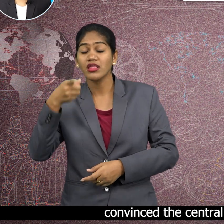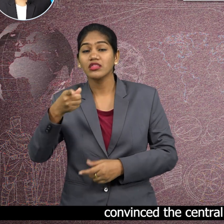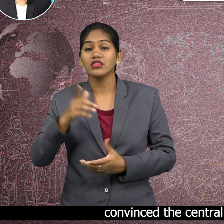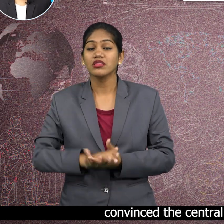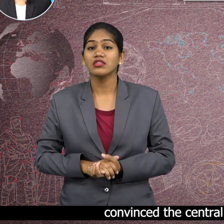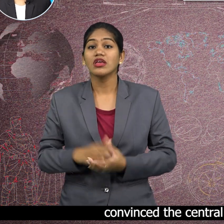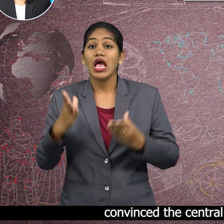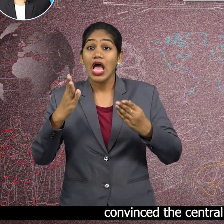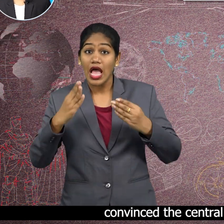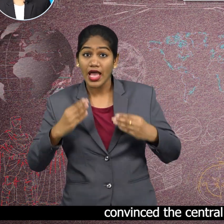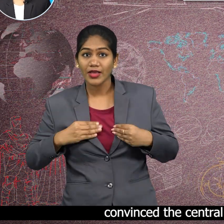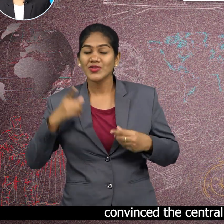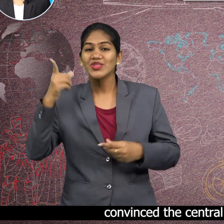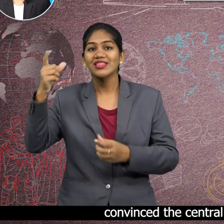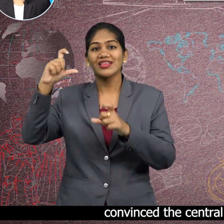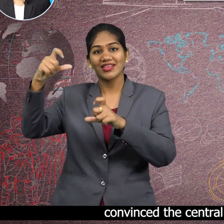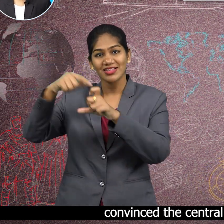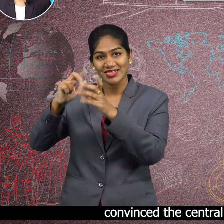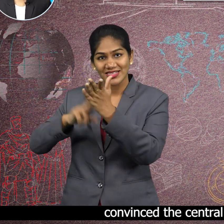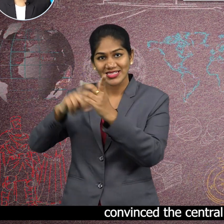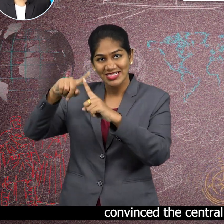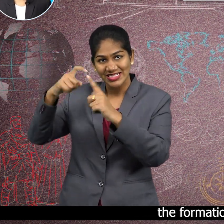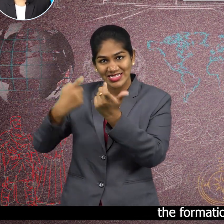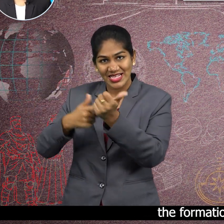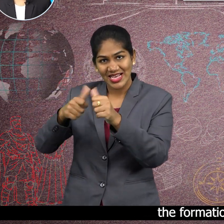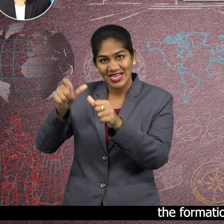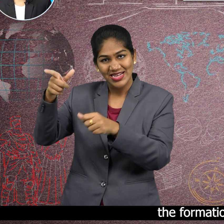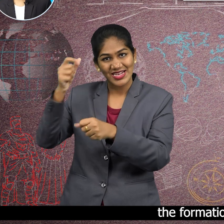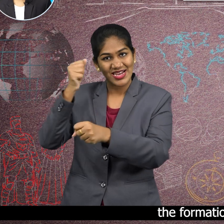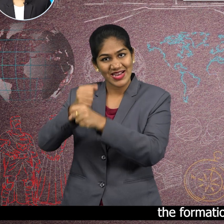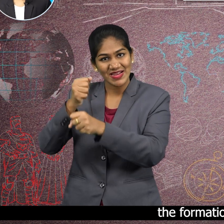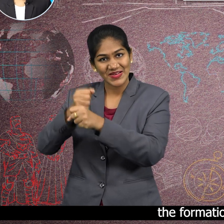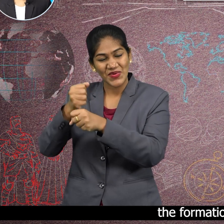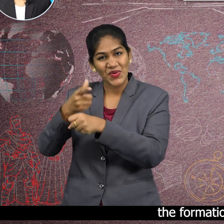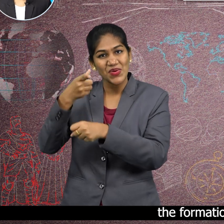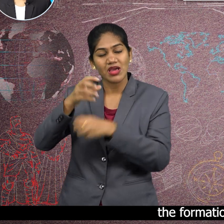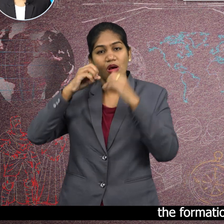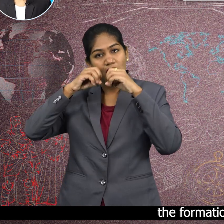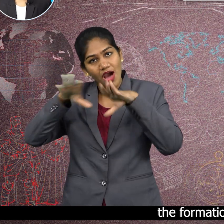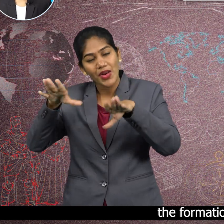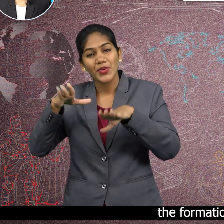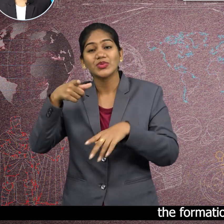convinced the central government to announce the formation of Telangana.